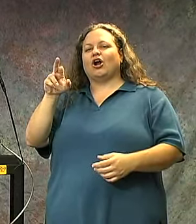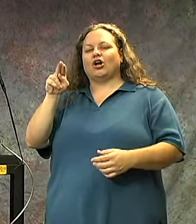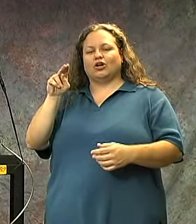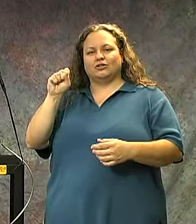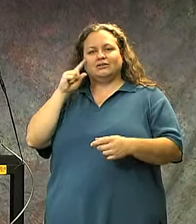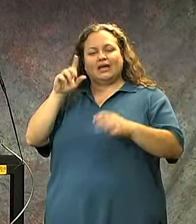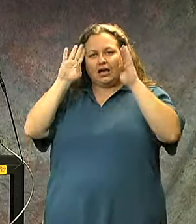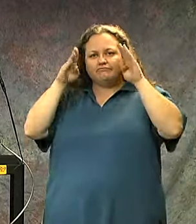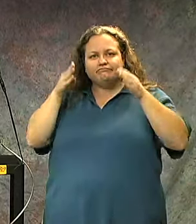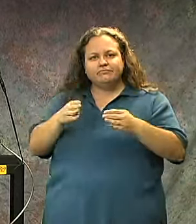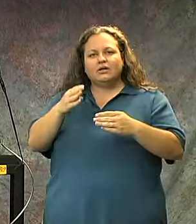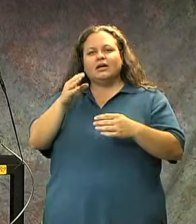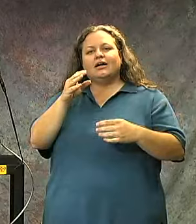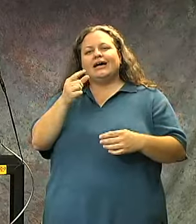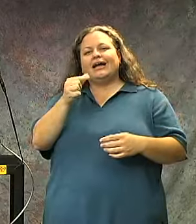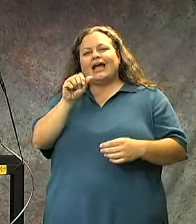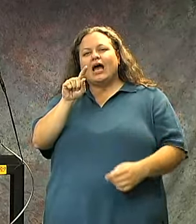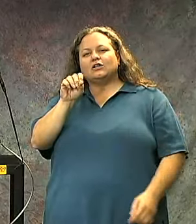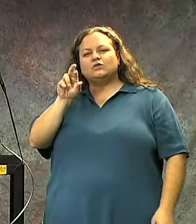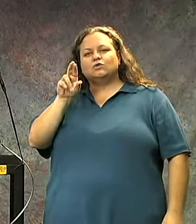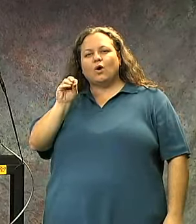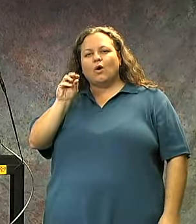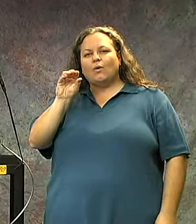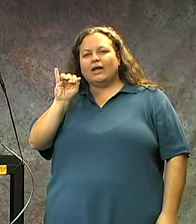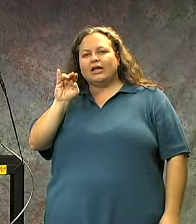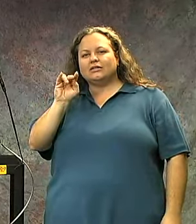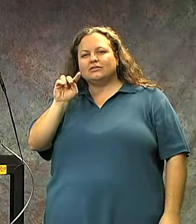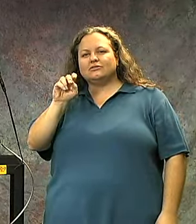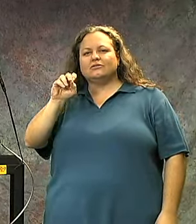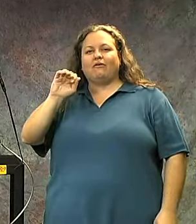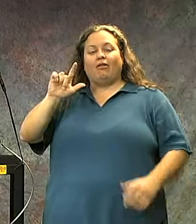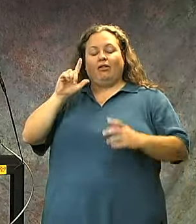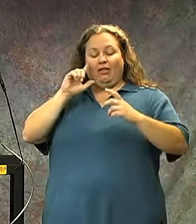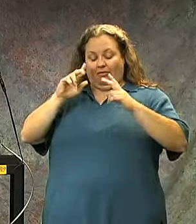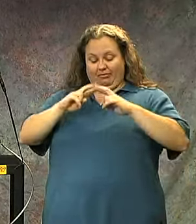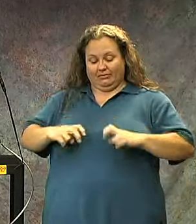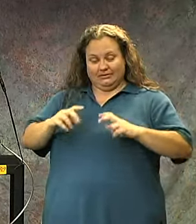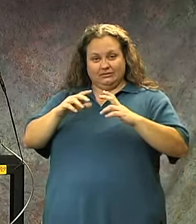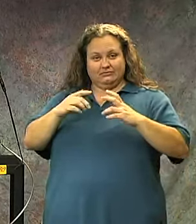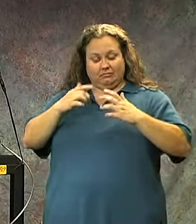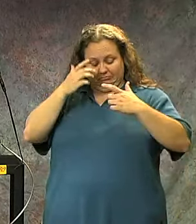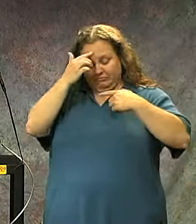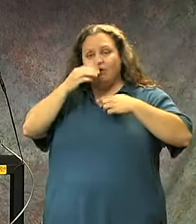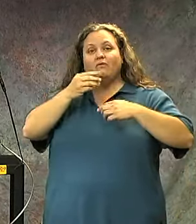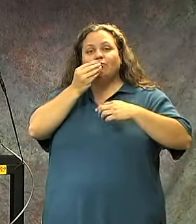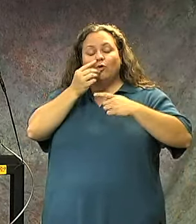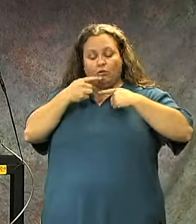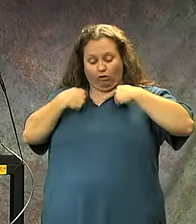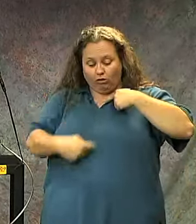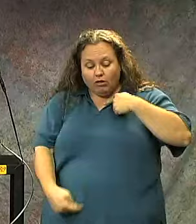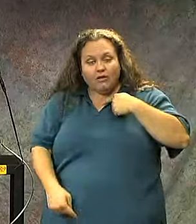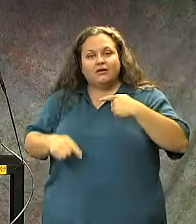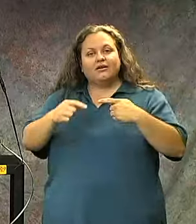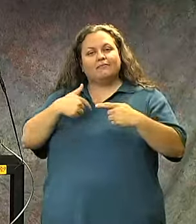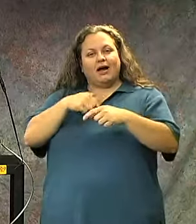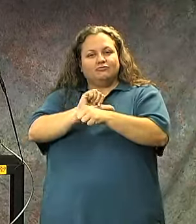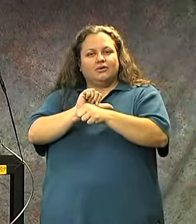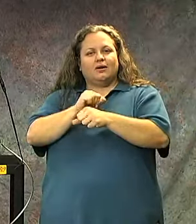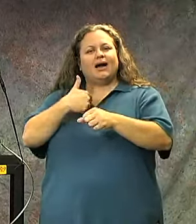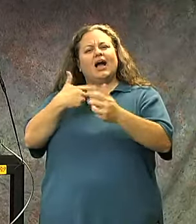We look at everything that has to do with your digestive tract and your digestive system. We're here today to kind of explain a few